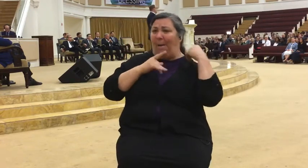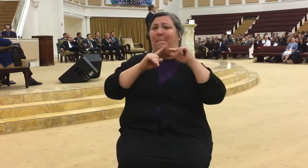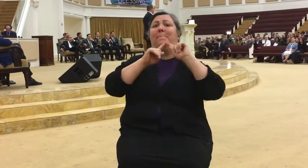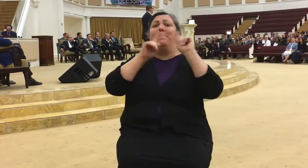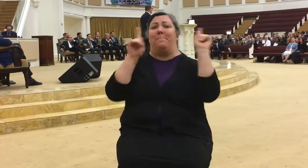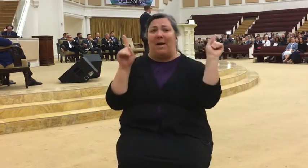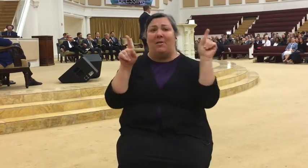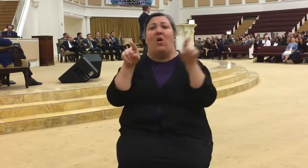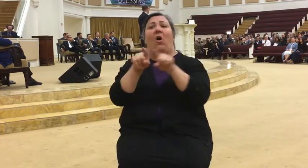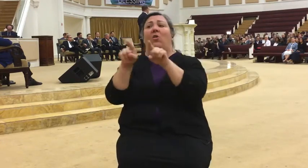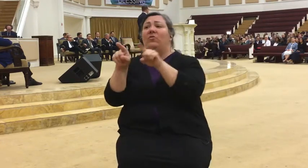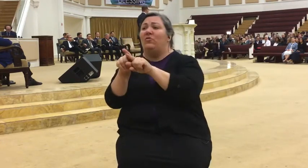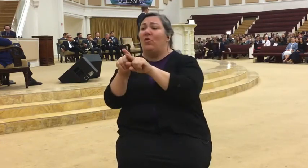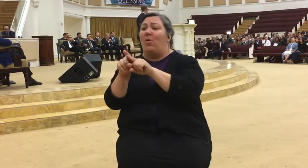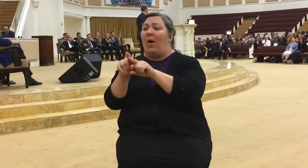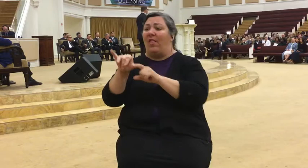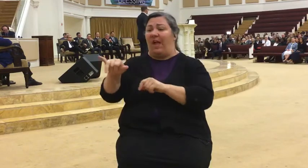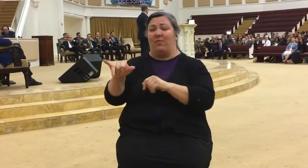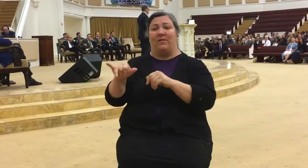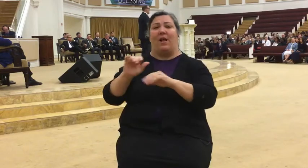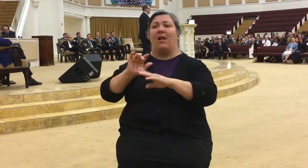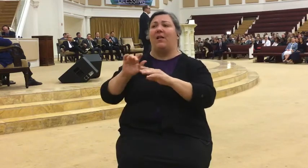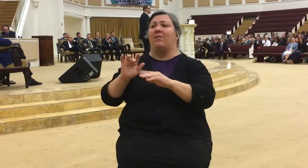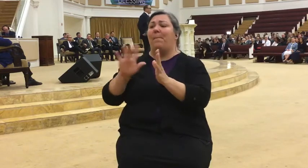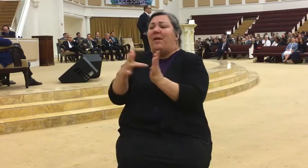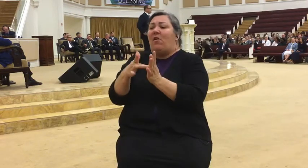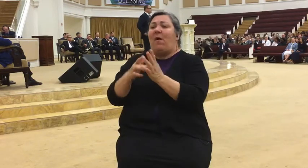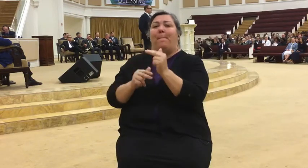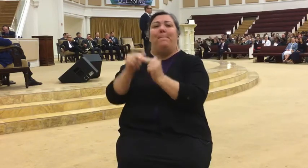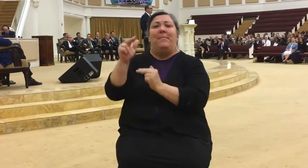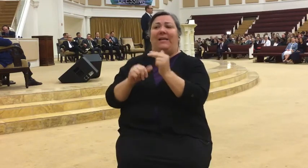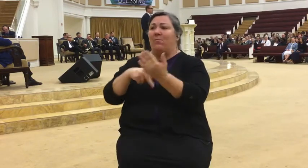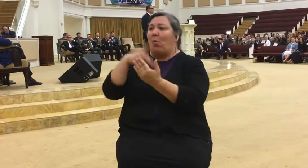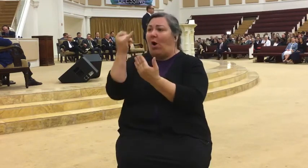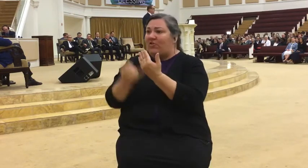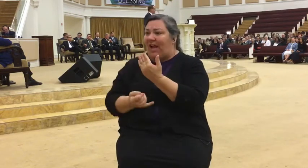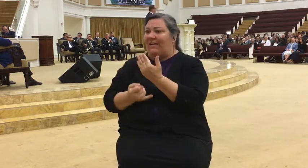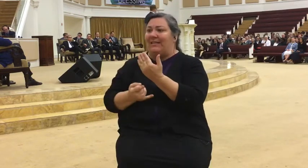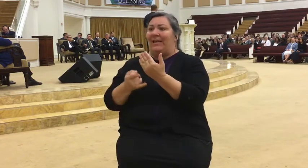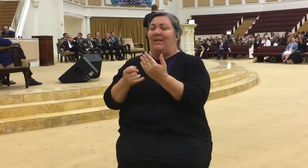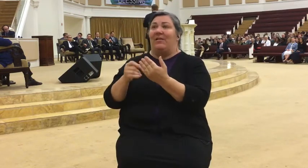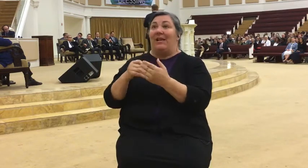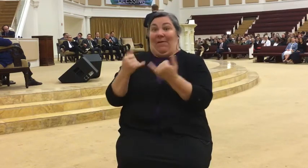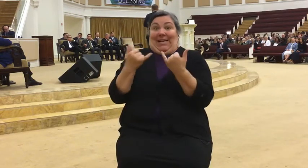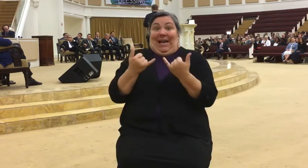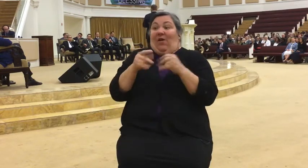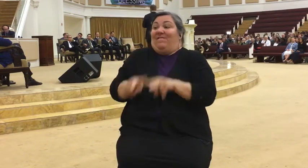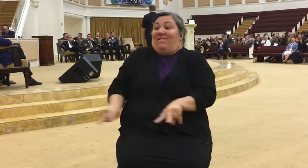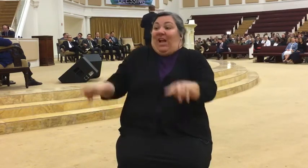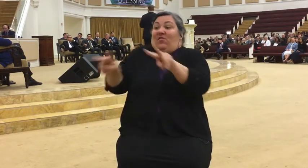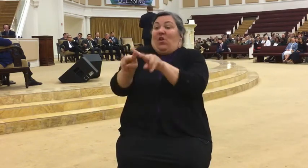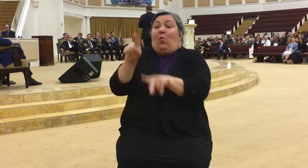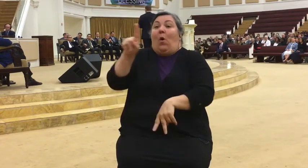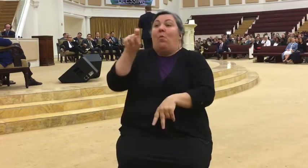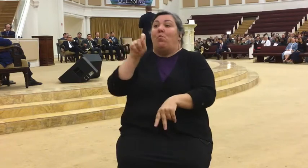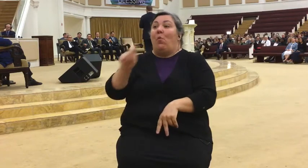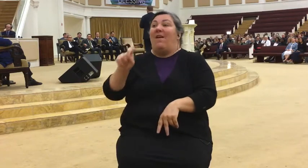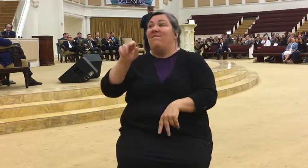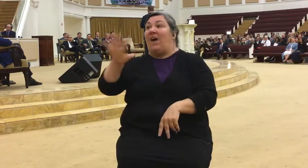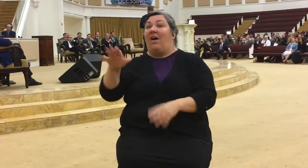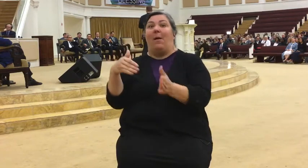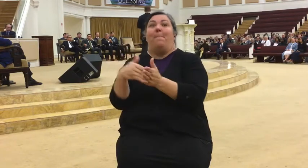an incomplete building project that was is now valued at about $1.5